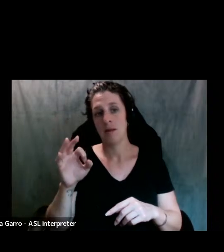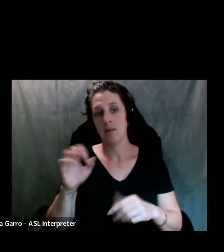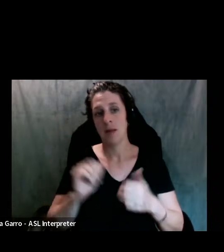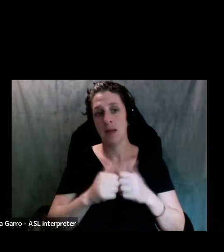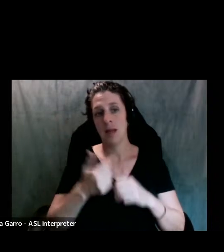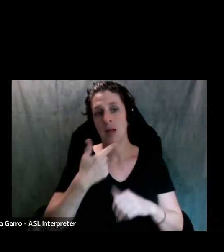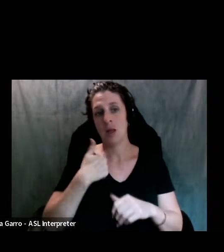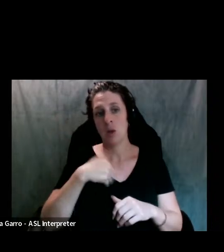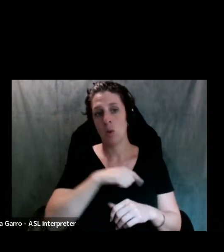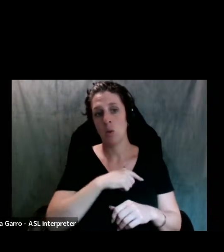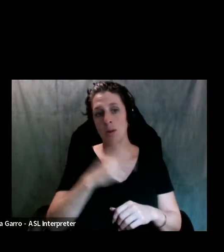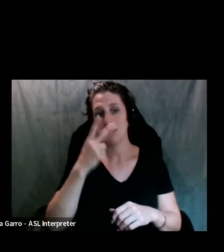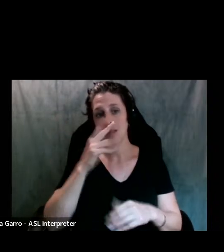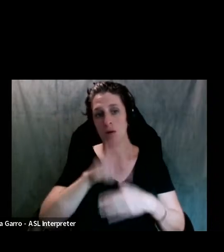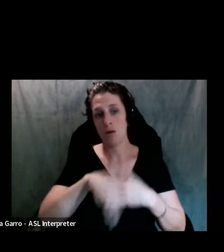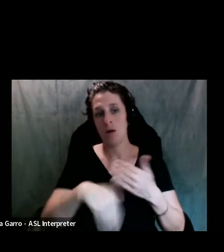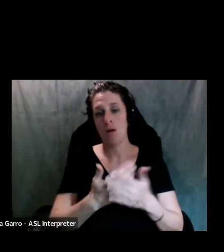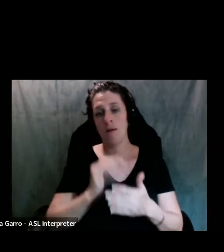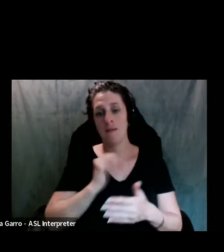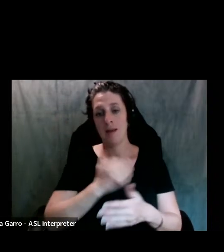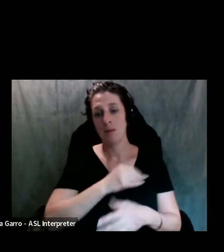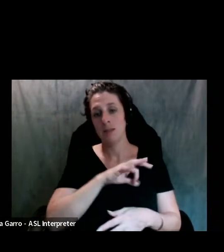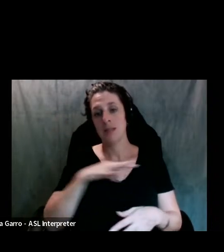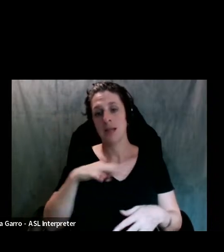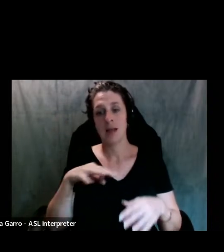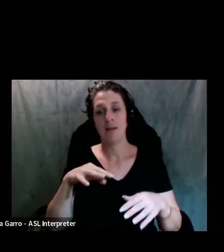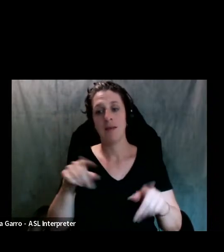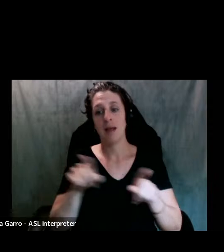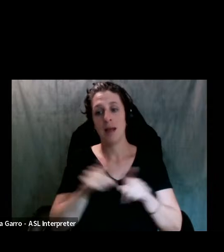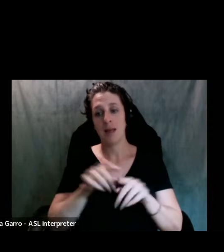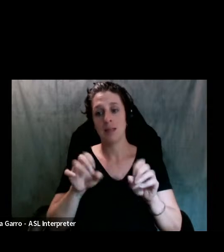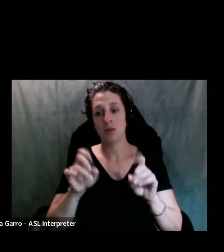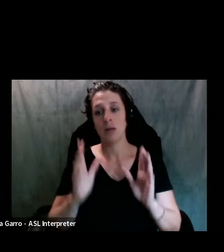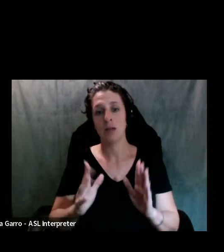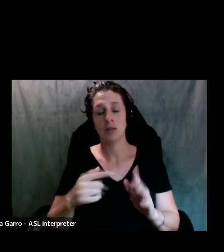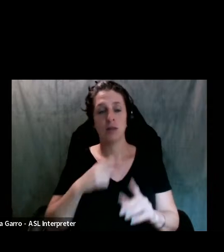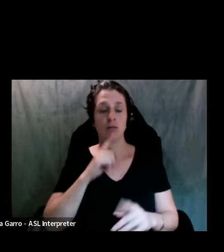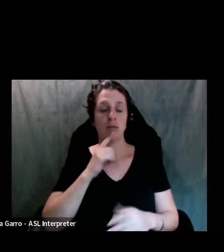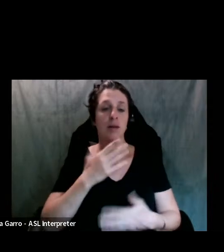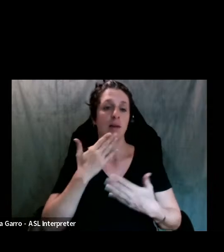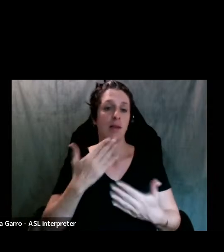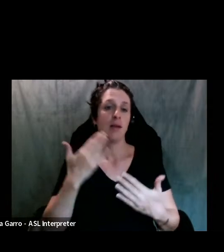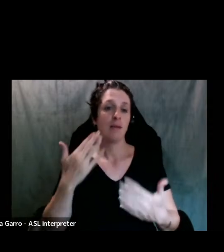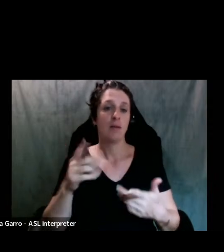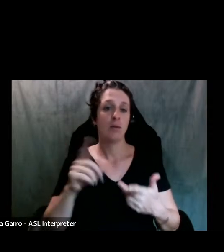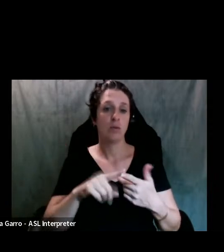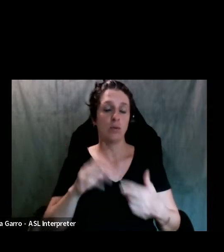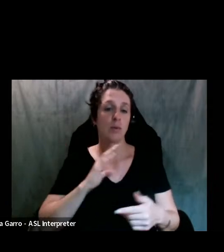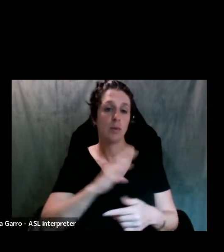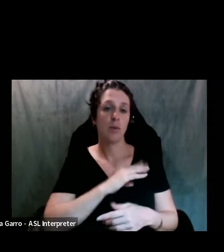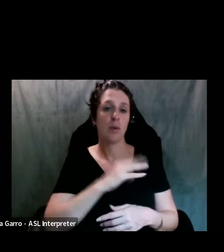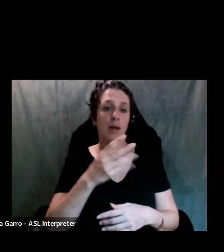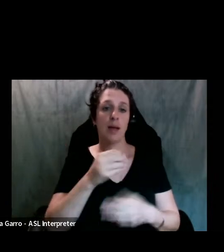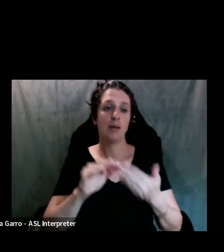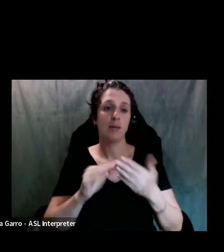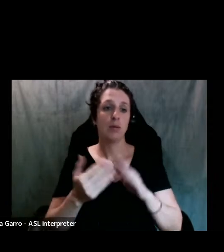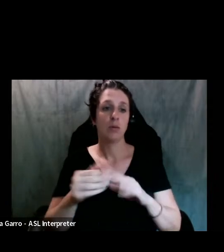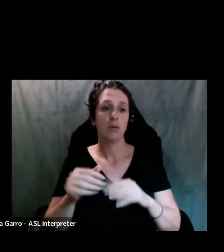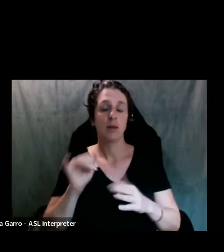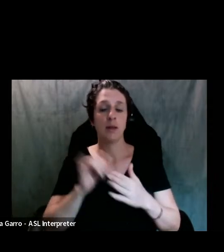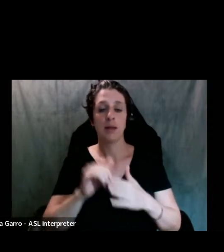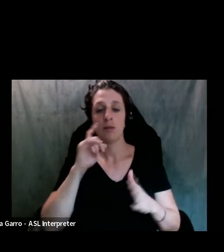see all of our staff members as educators. So I'm so thankful to the board and this community that